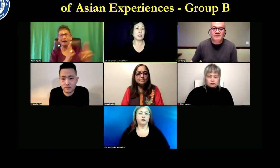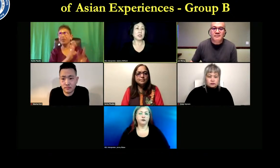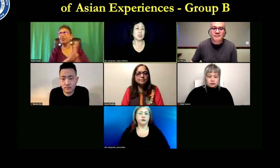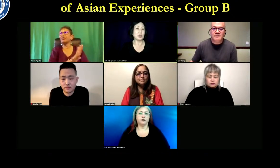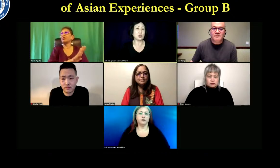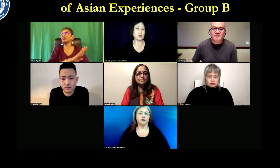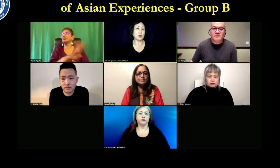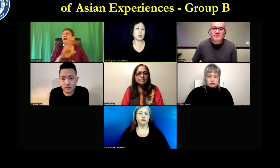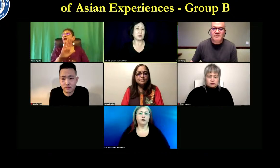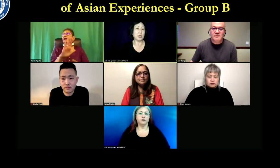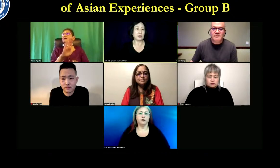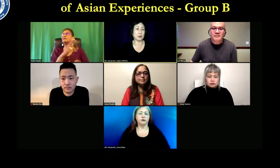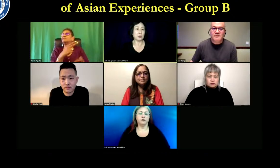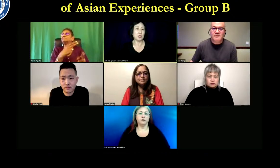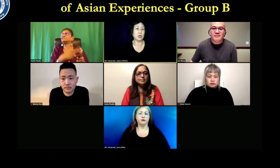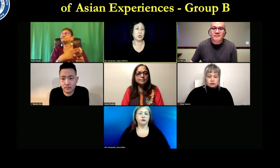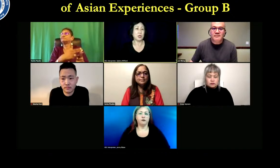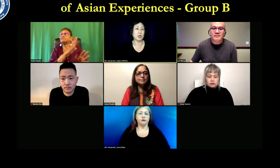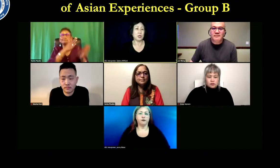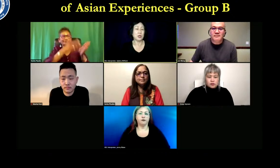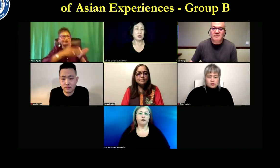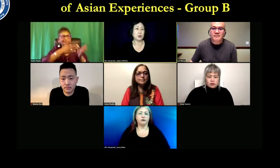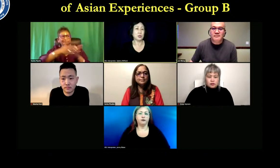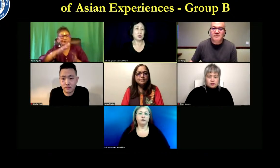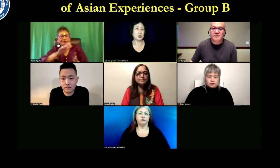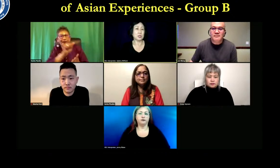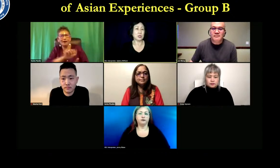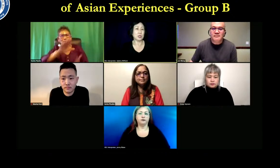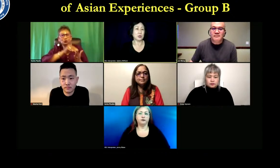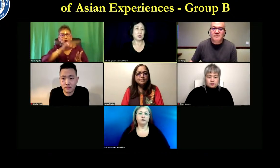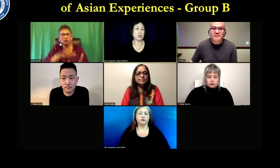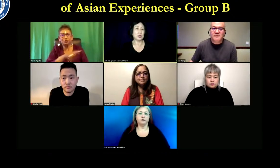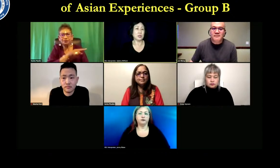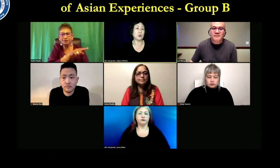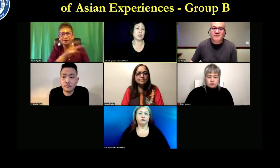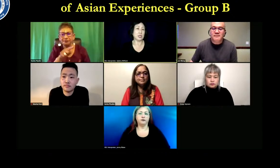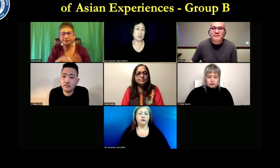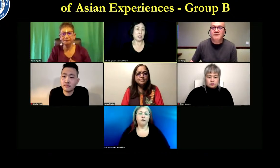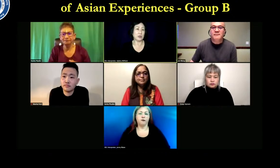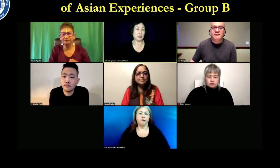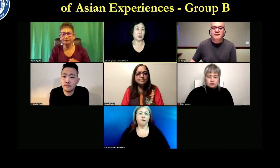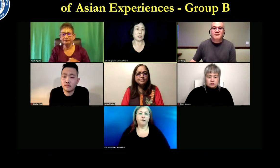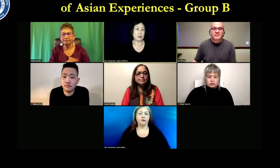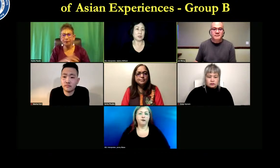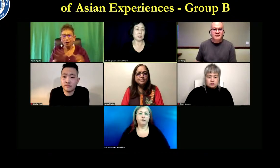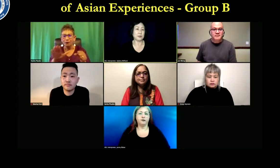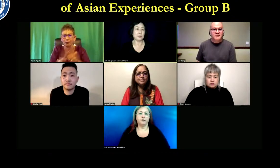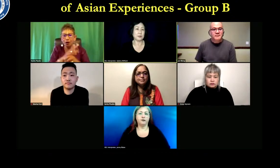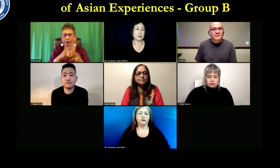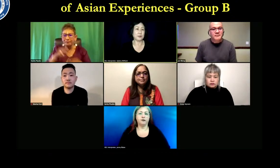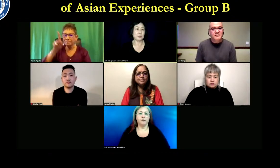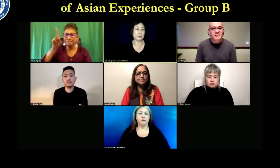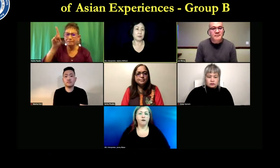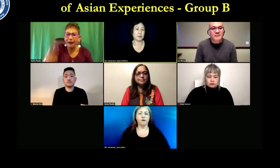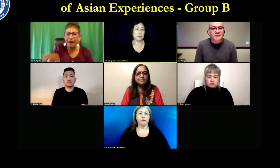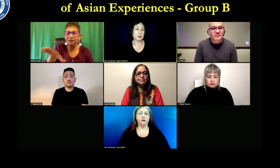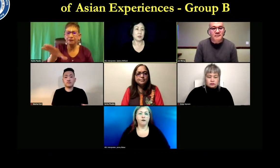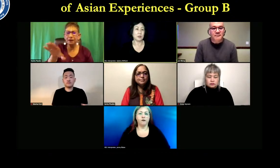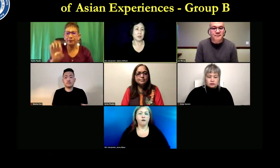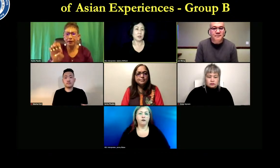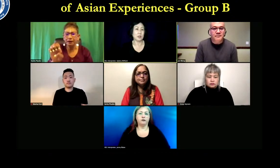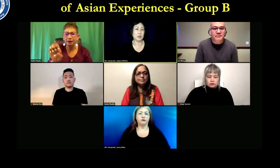How do you make the teachers be respectful to the students of their unique individual names?